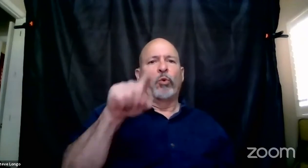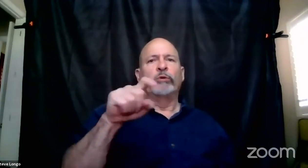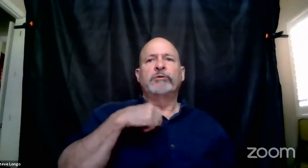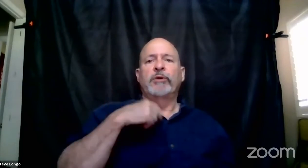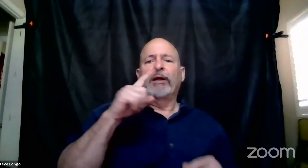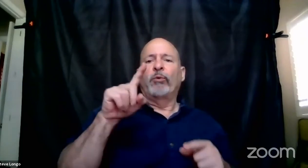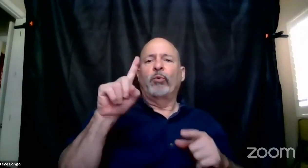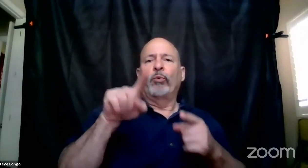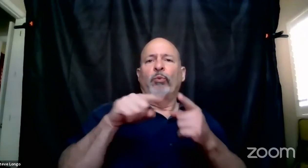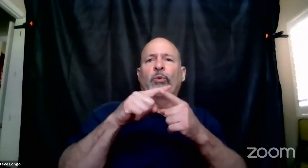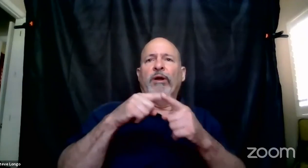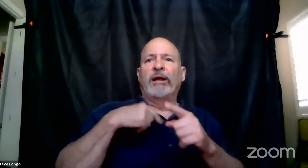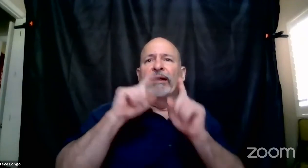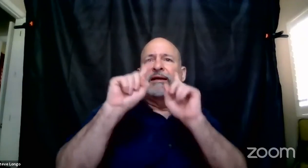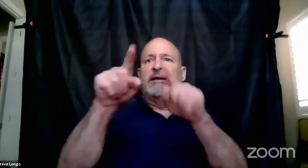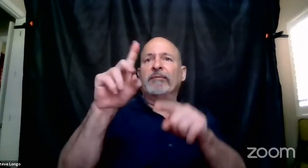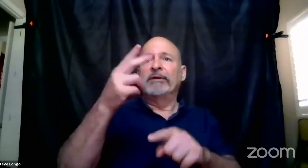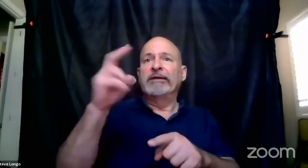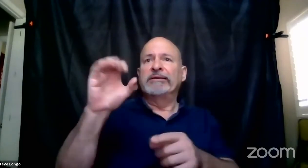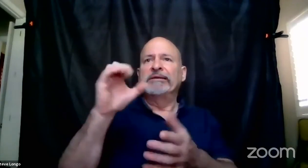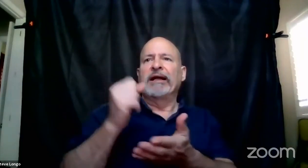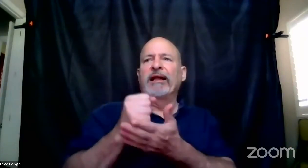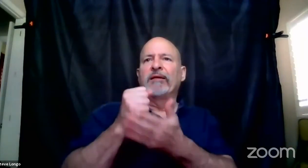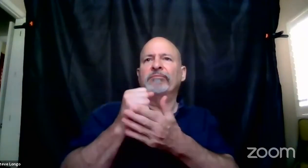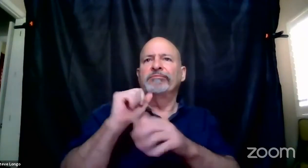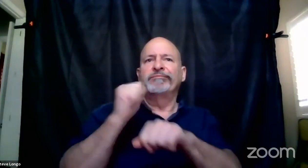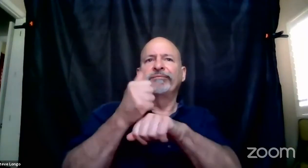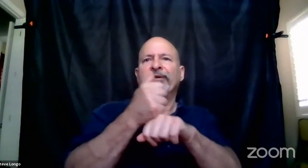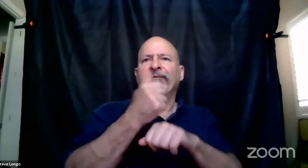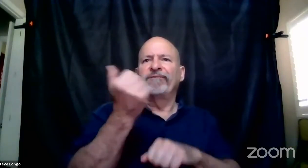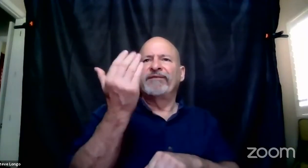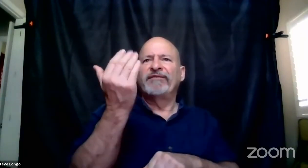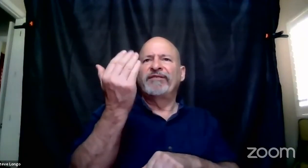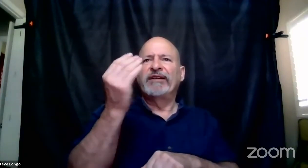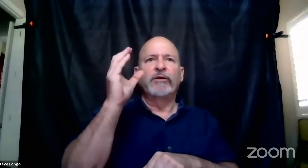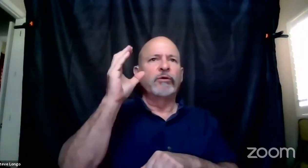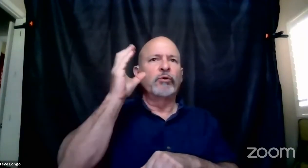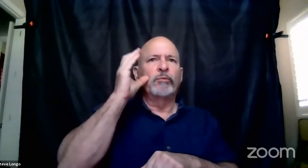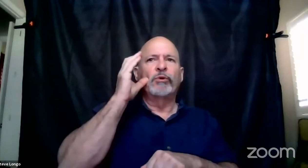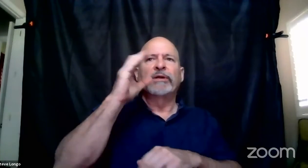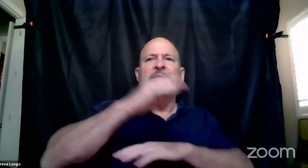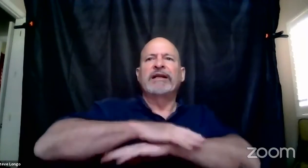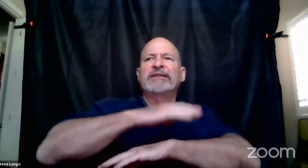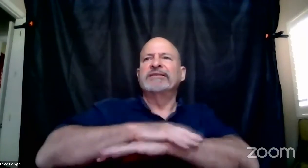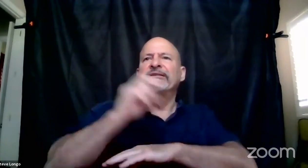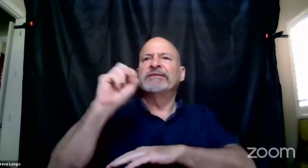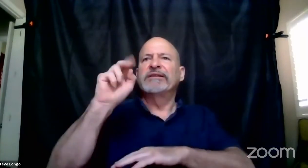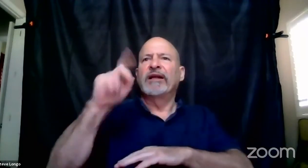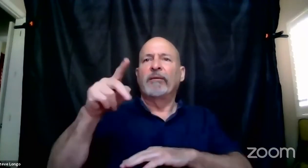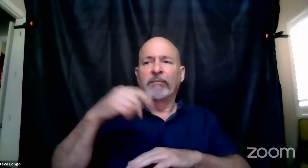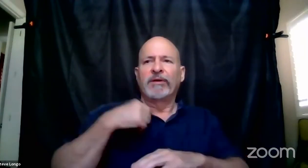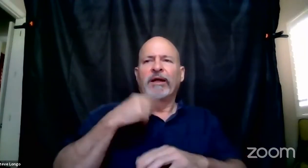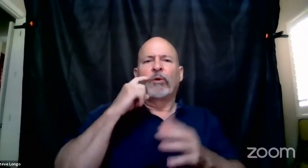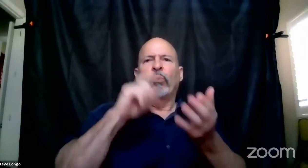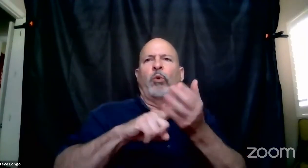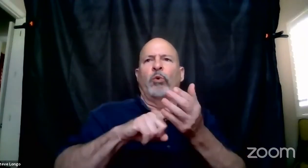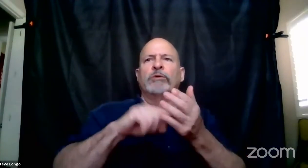As Michelle has indicated, I have noted that when I give to DHHSC, that helped to set up